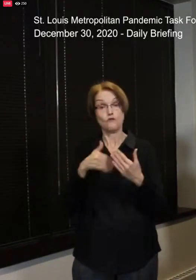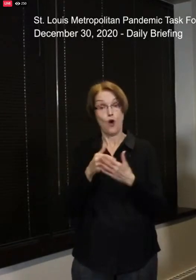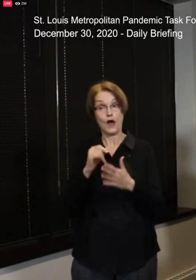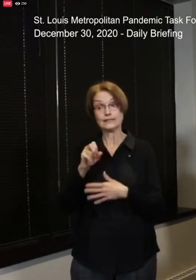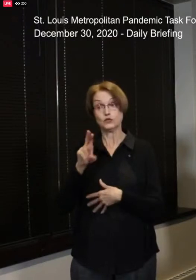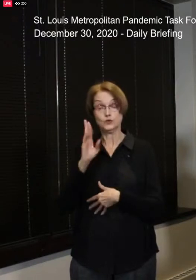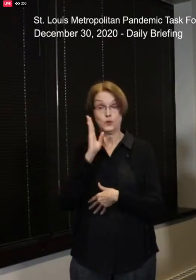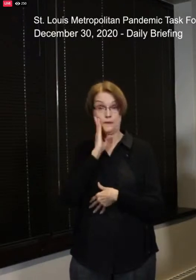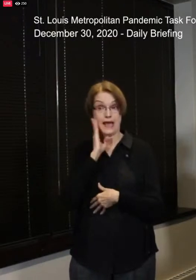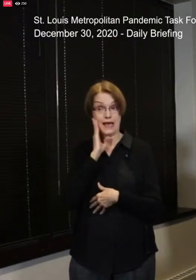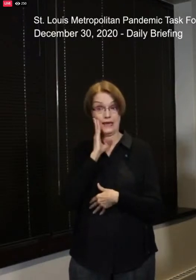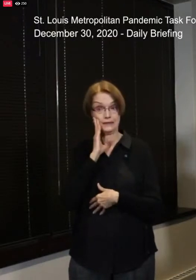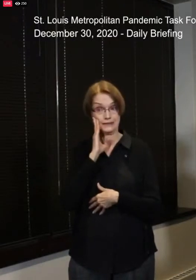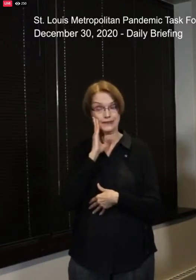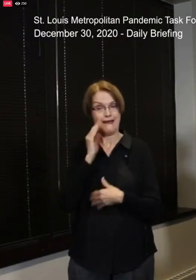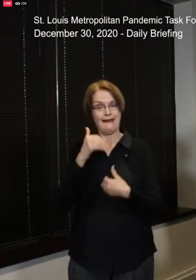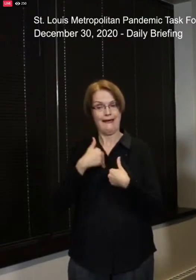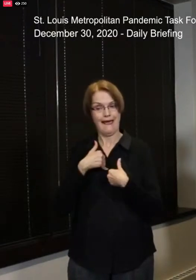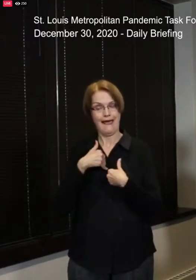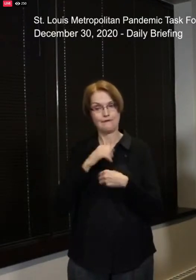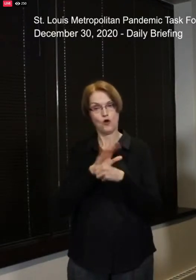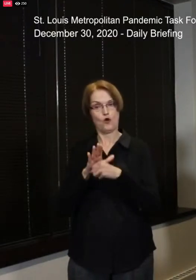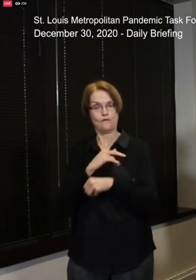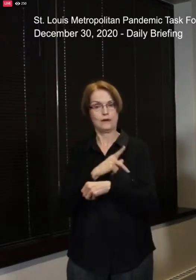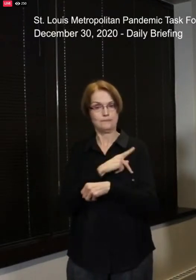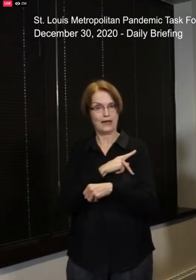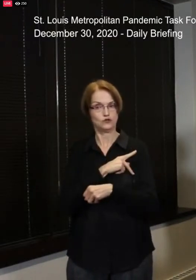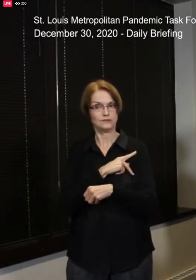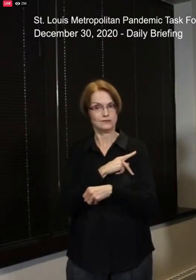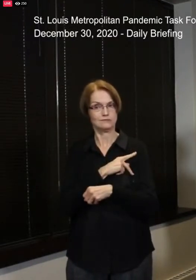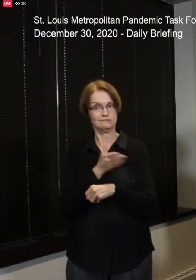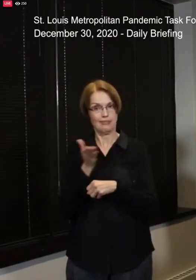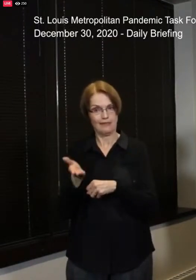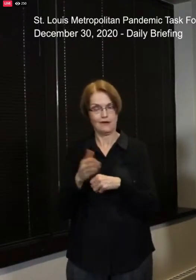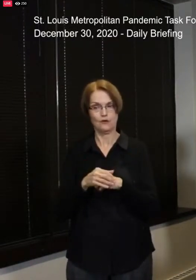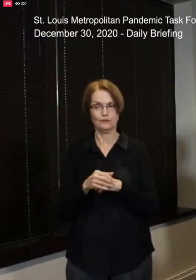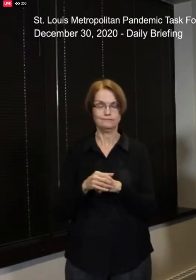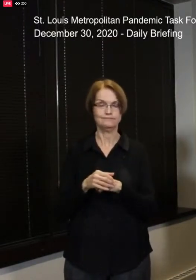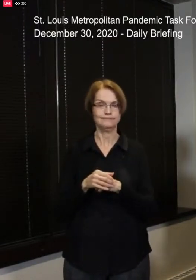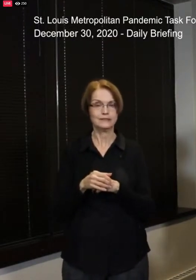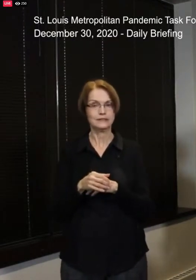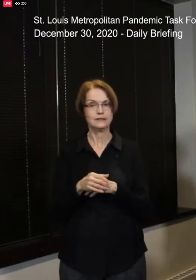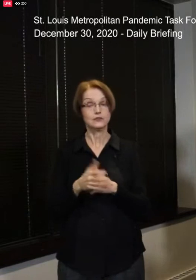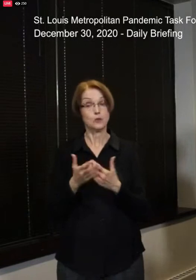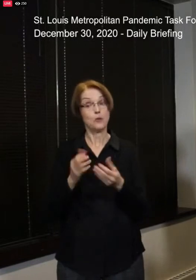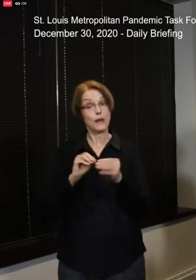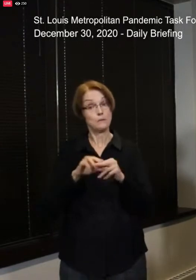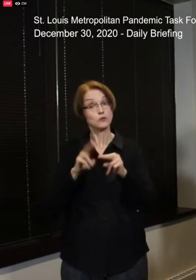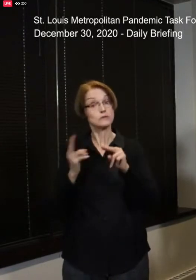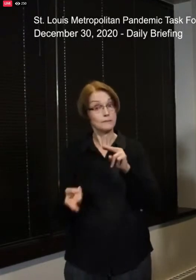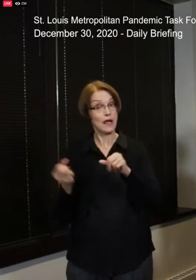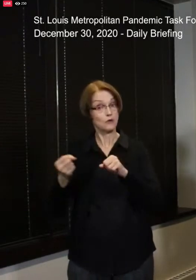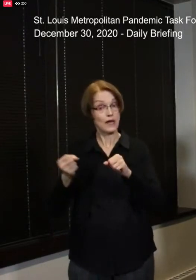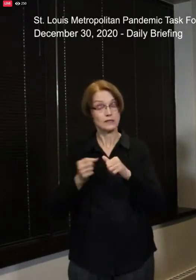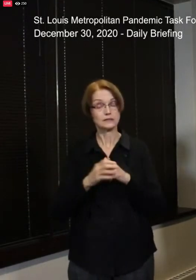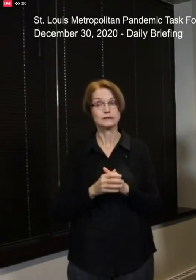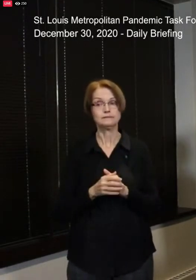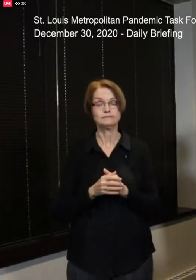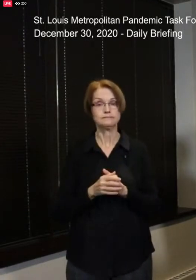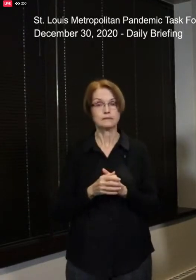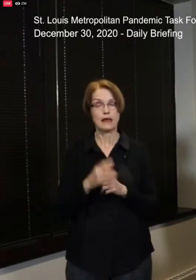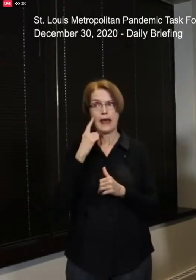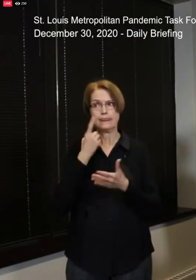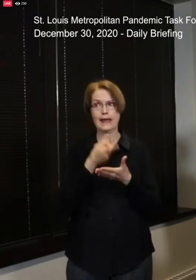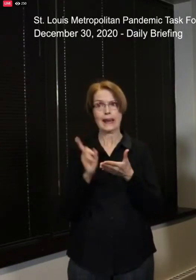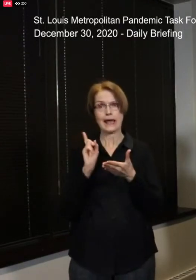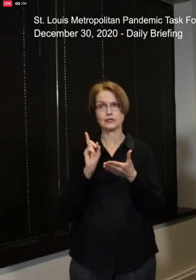care unit beds are occupied by a COVID patient or a patient under investigation. Now that has come down somewhat. I think last